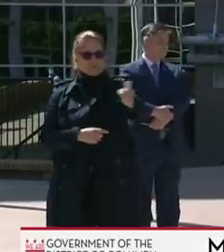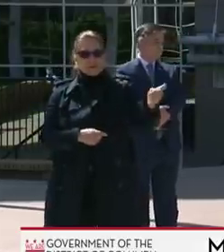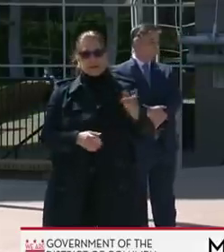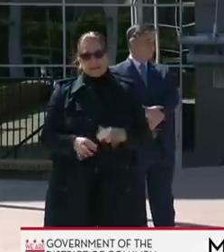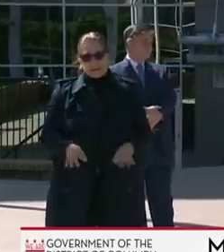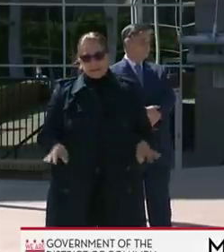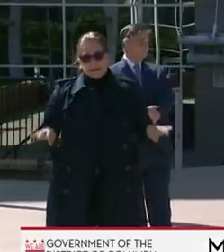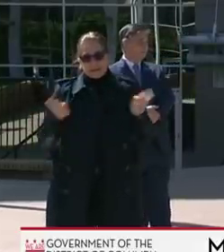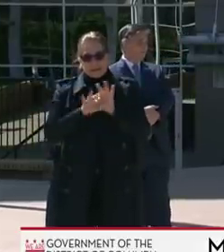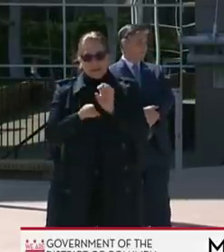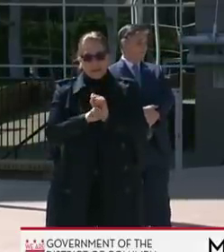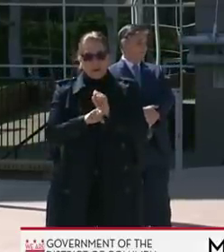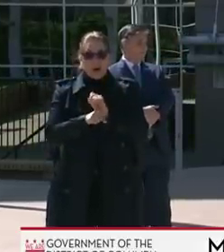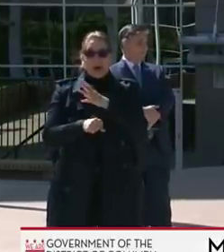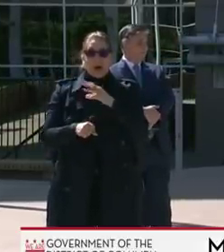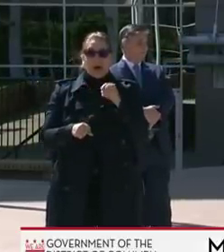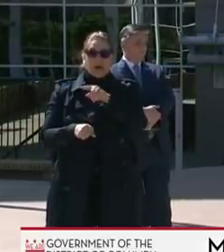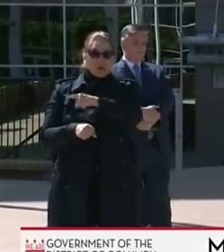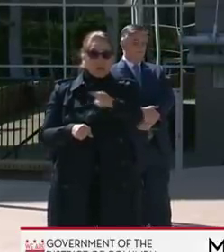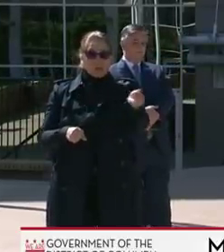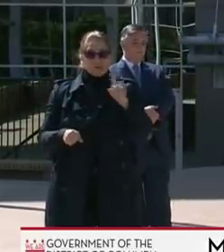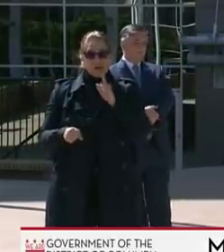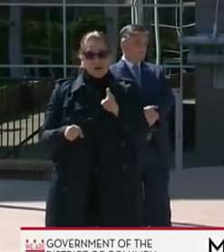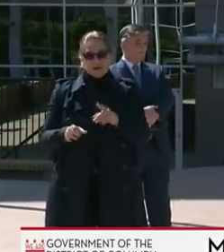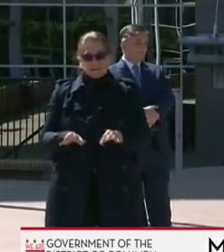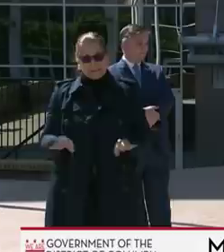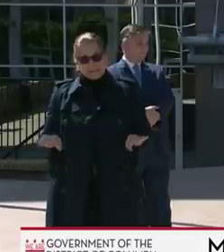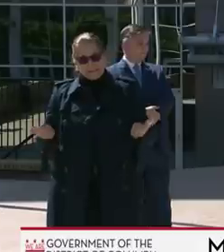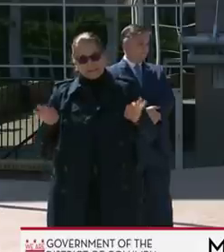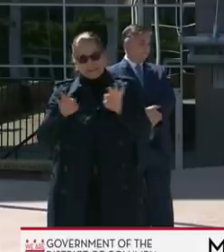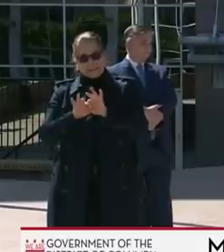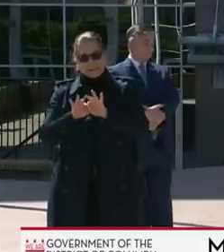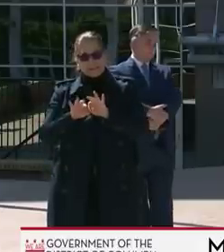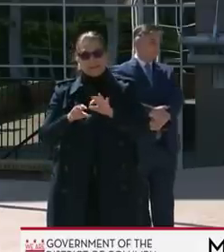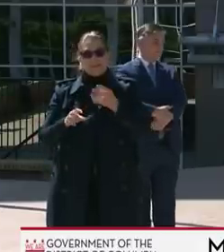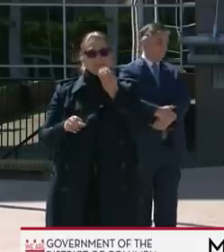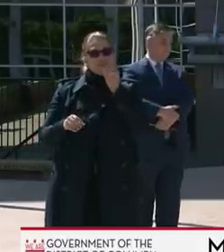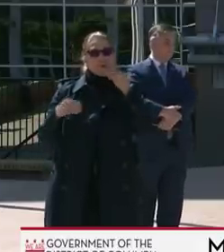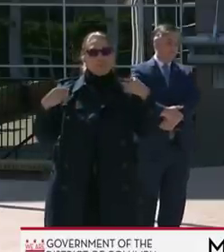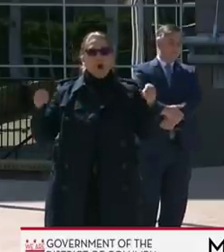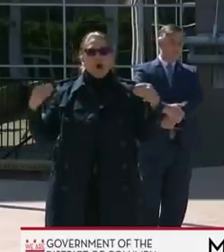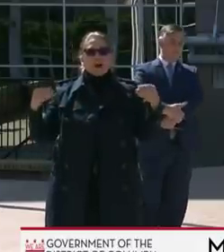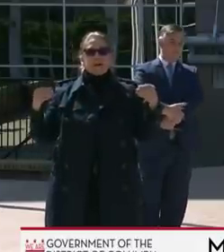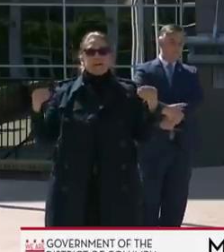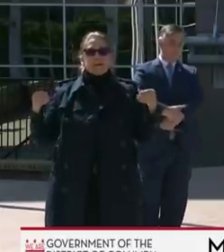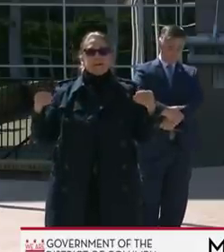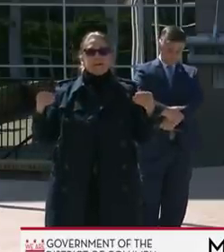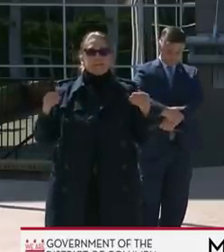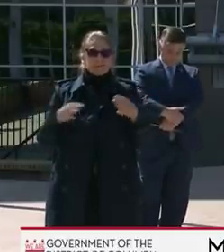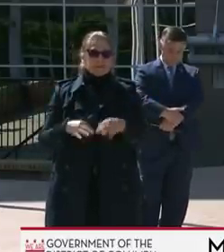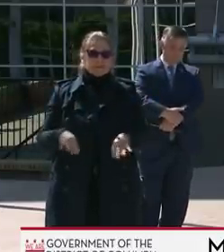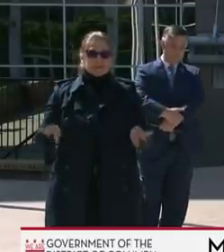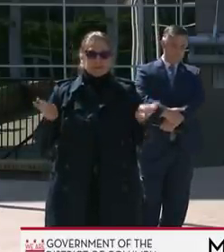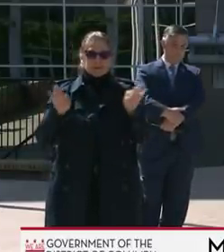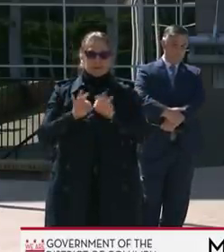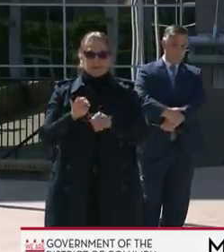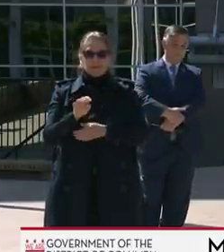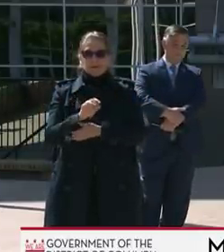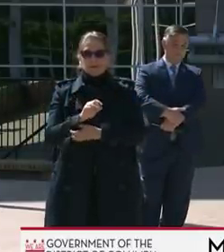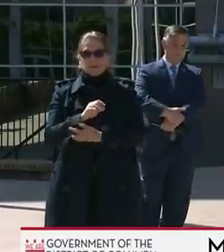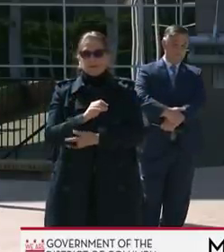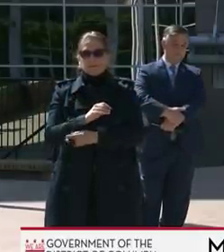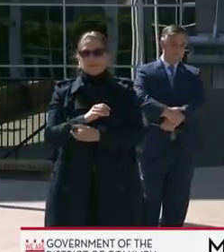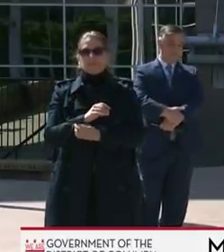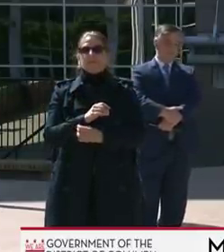food markets have been deemed essential. And we had to close that market because the